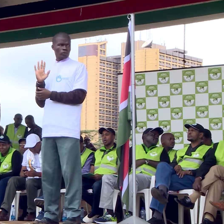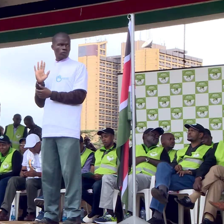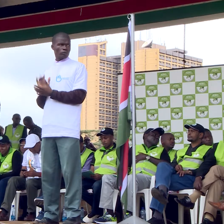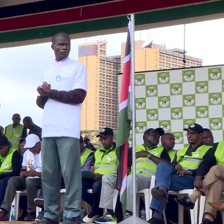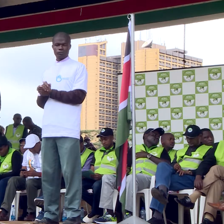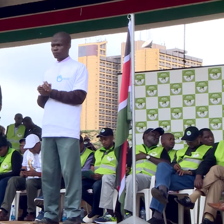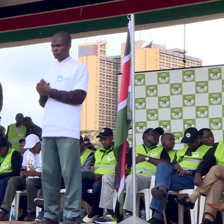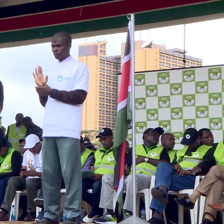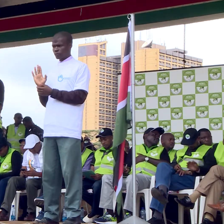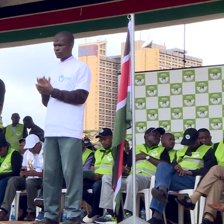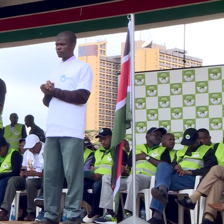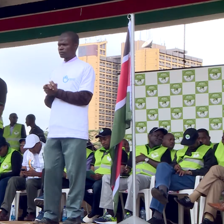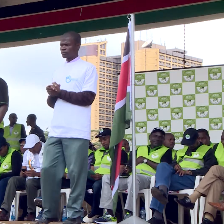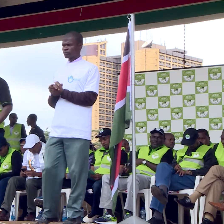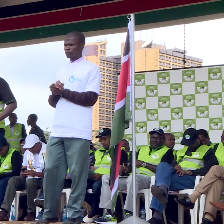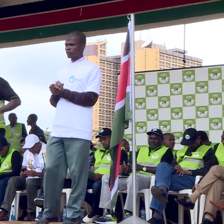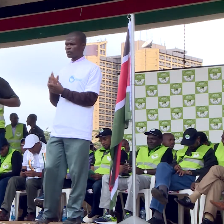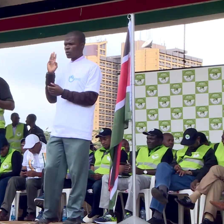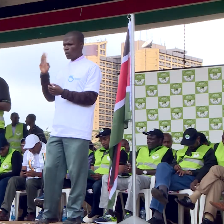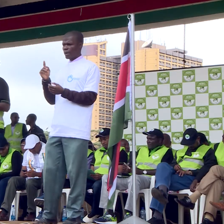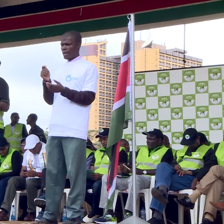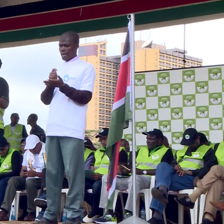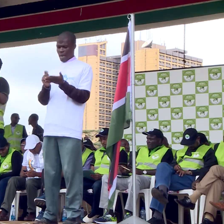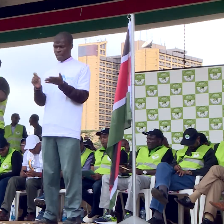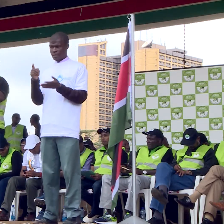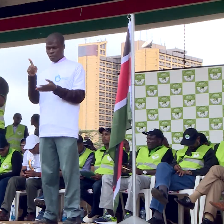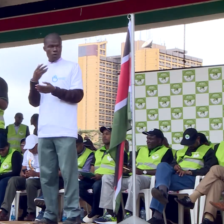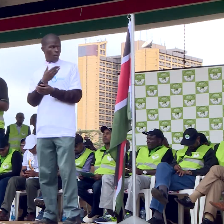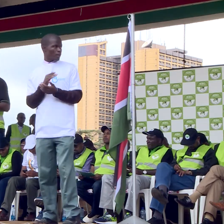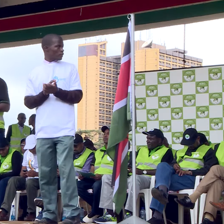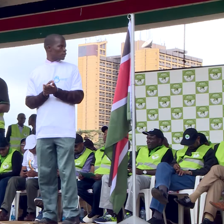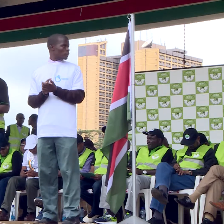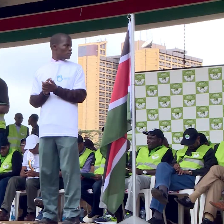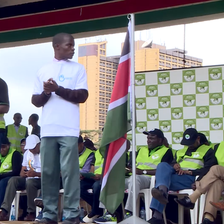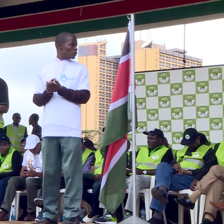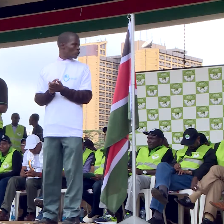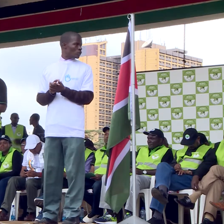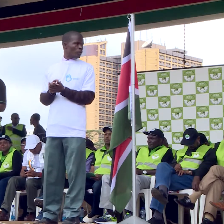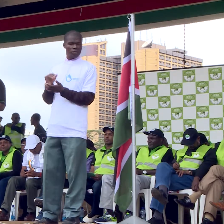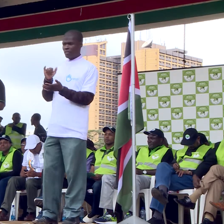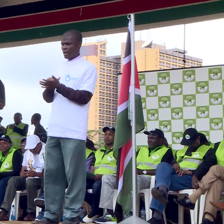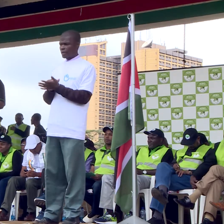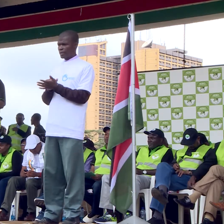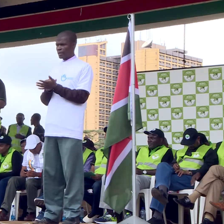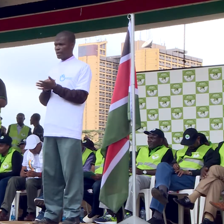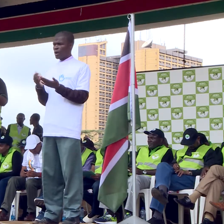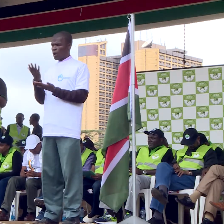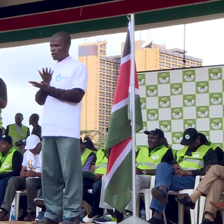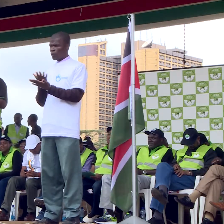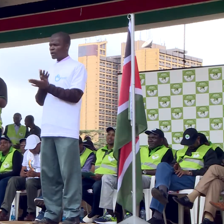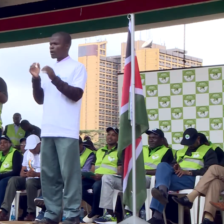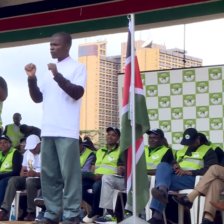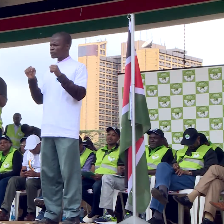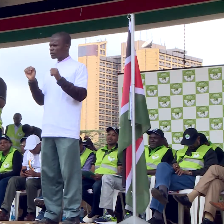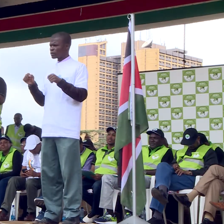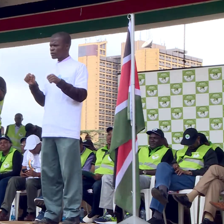Ndio hao watakusajili hapo. Tumeconfigure hiyo mashini kiwango kwamba it can